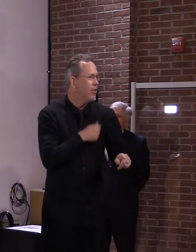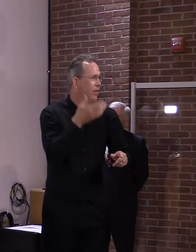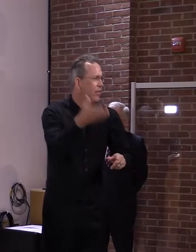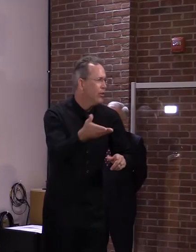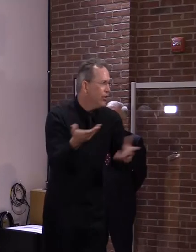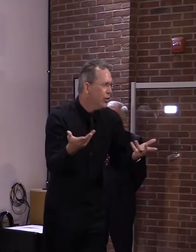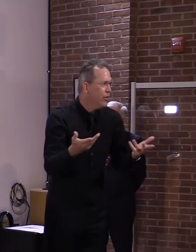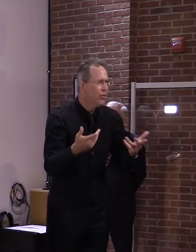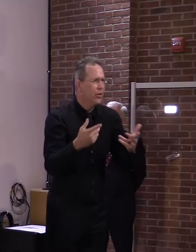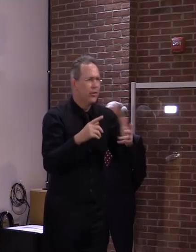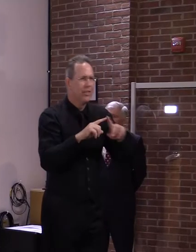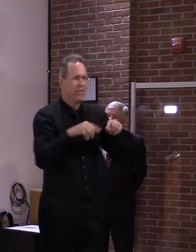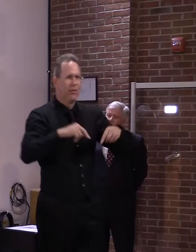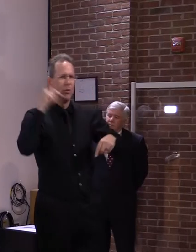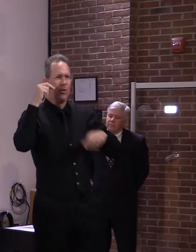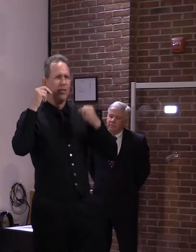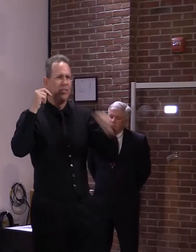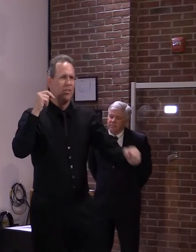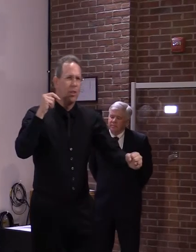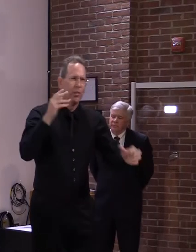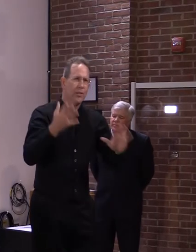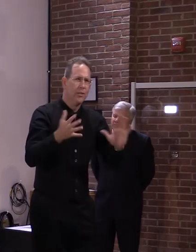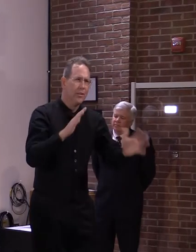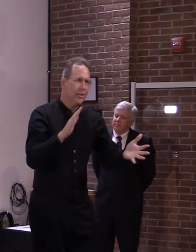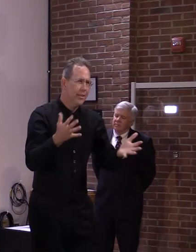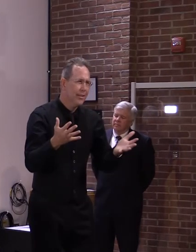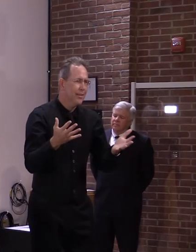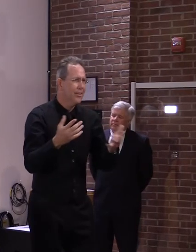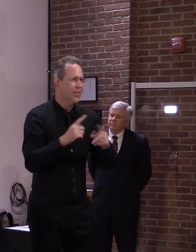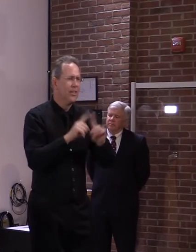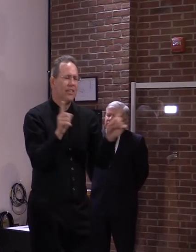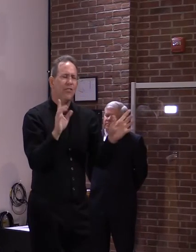consistently they've been very, very different. And